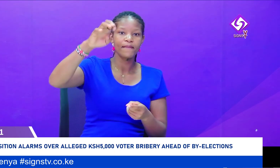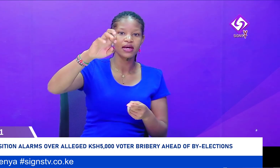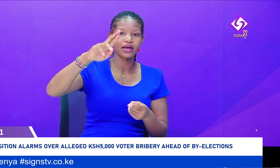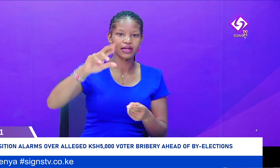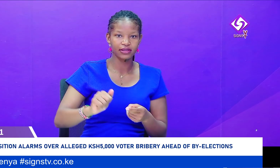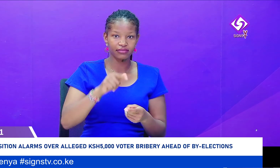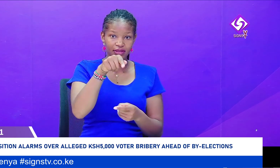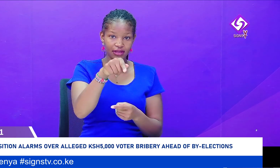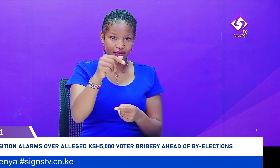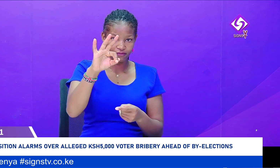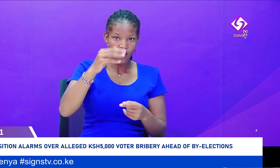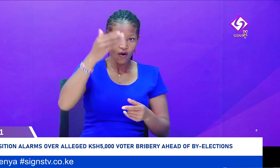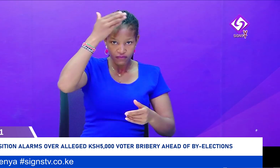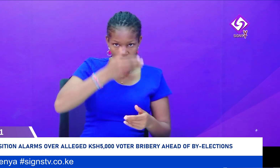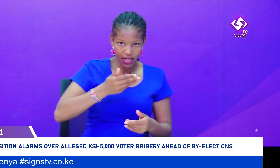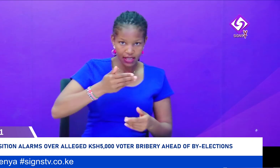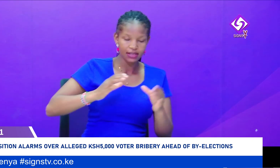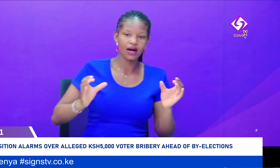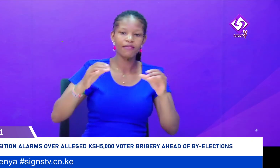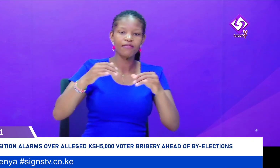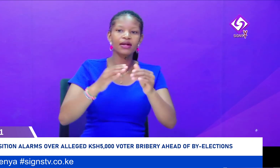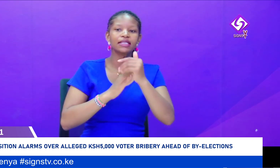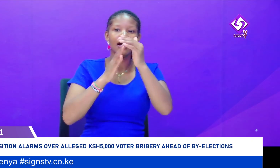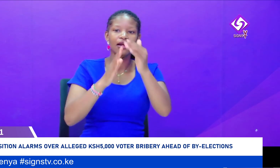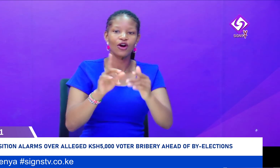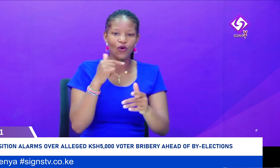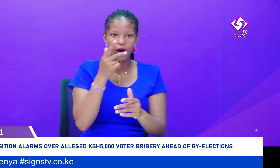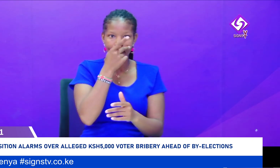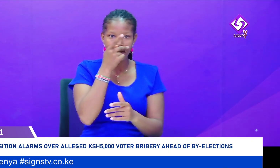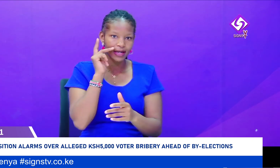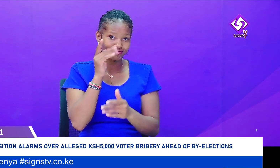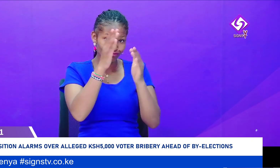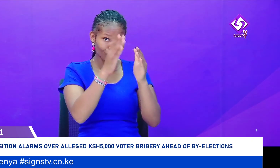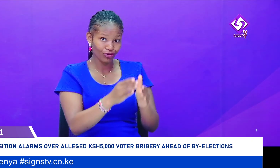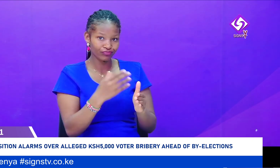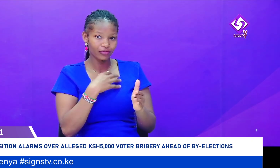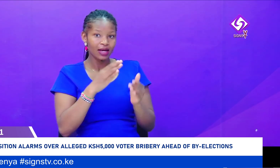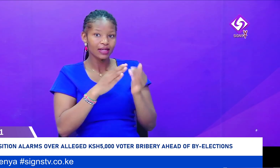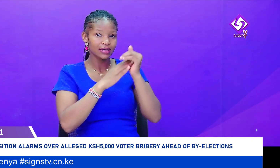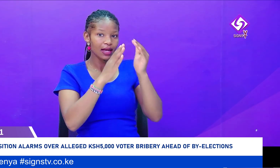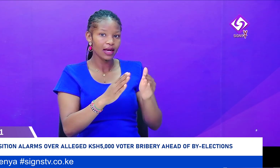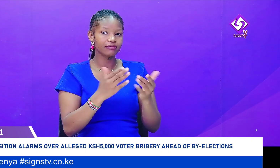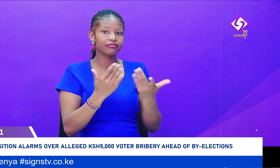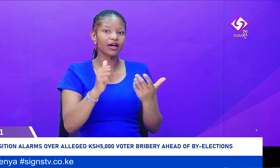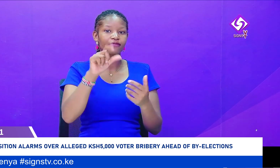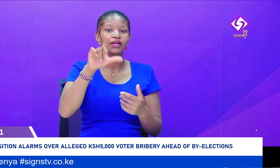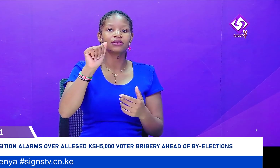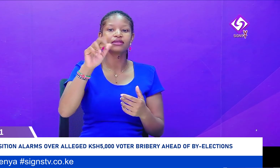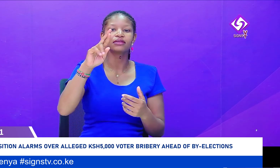Kwanza administration. Wiper Patriotic Front Party leader Kalonzo Musyoka led the alarm, stating